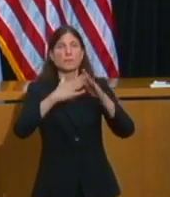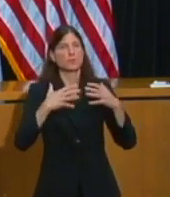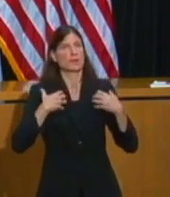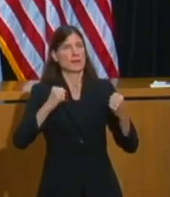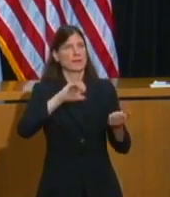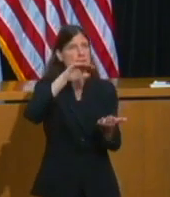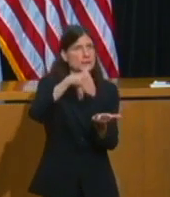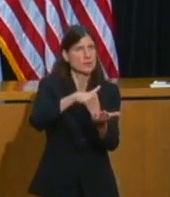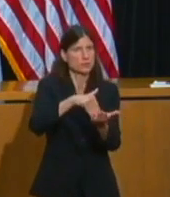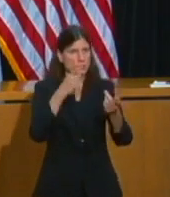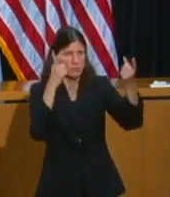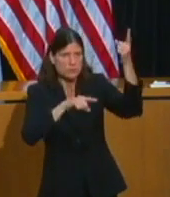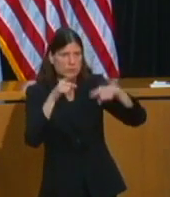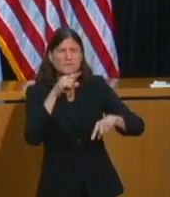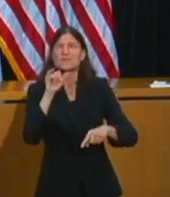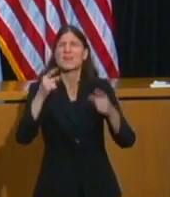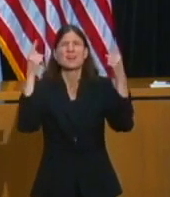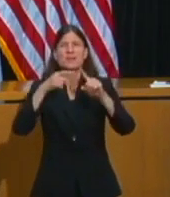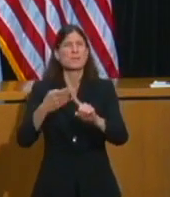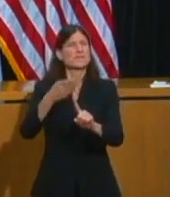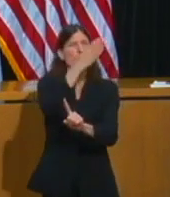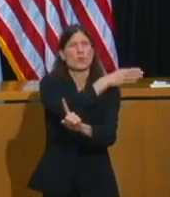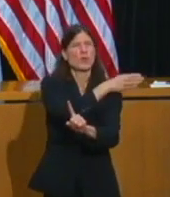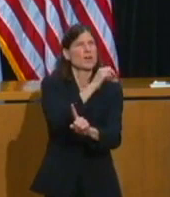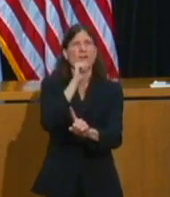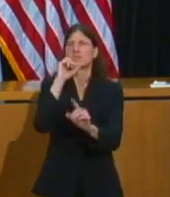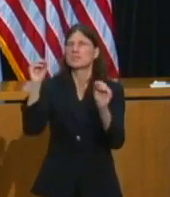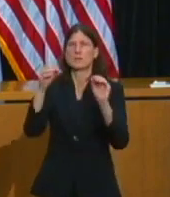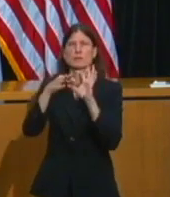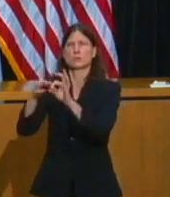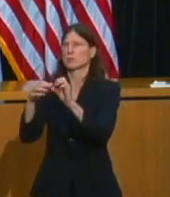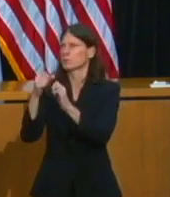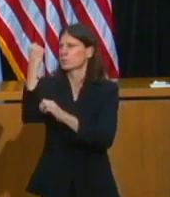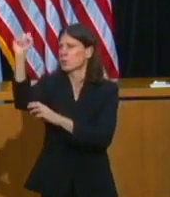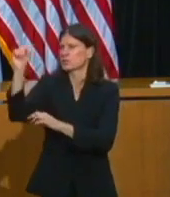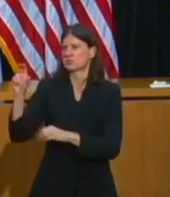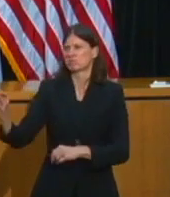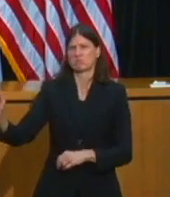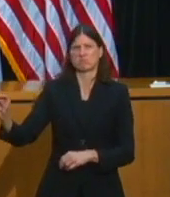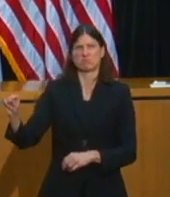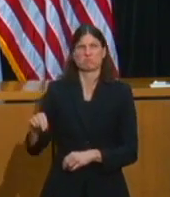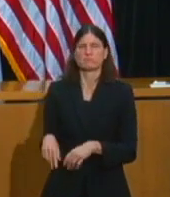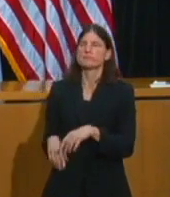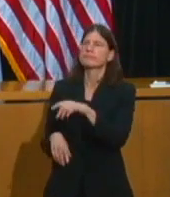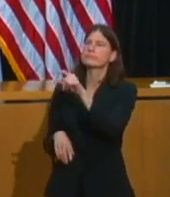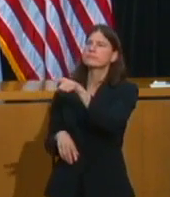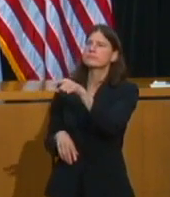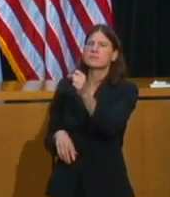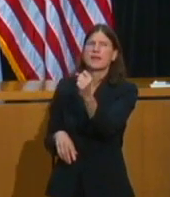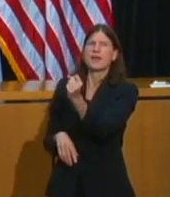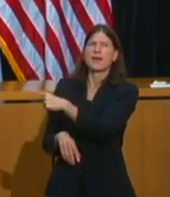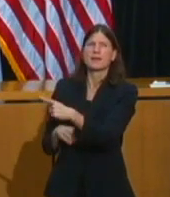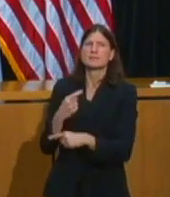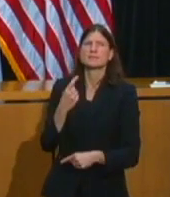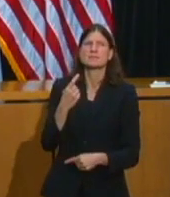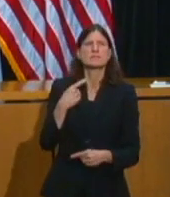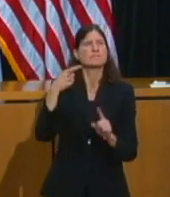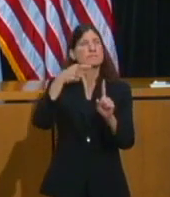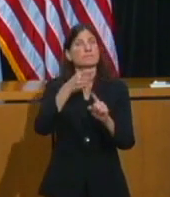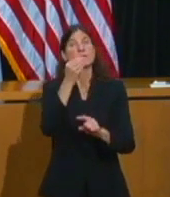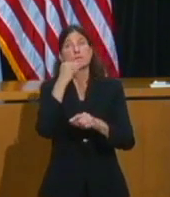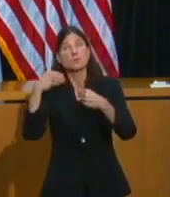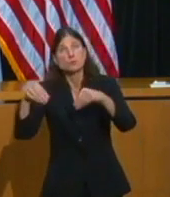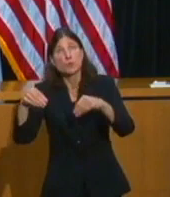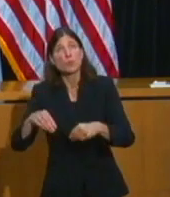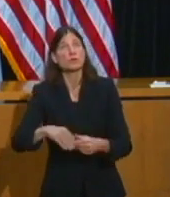About this idea of restricting access to grocery stores and pharmacies for people 60 plus for an hour each day,